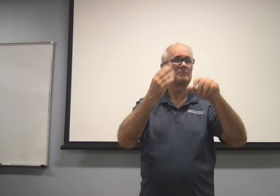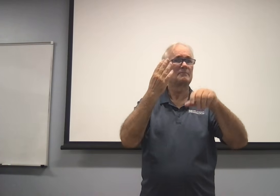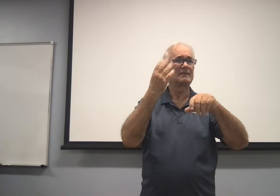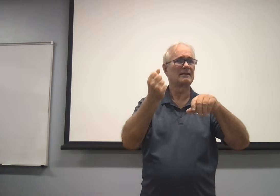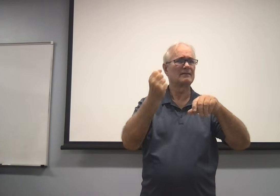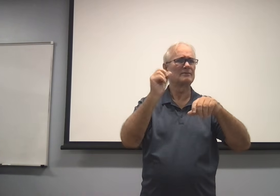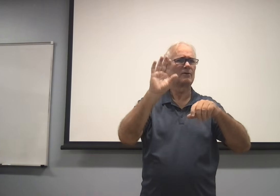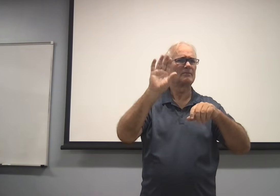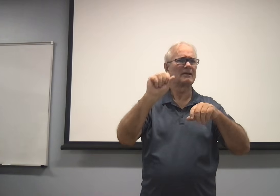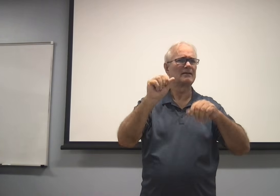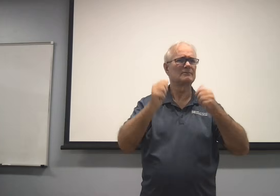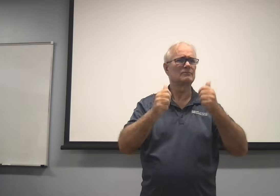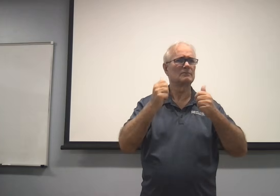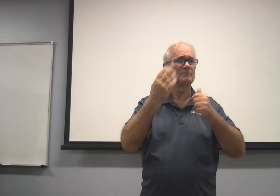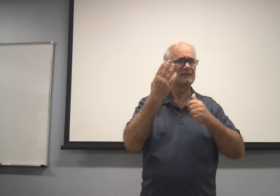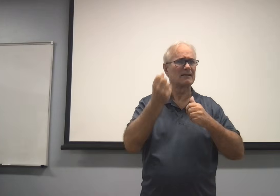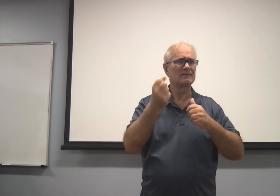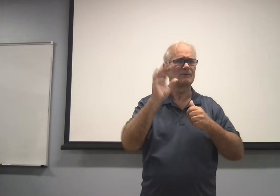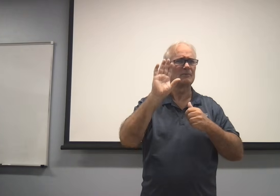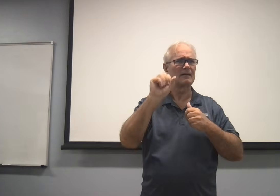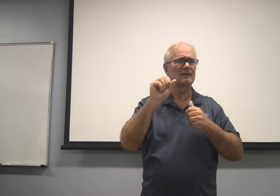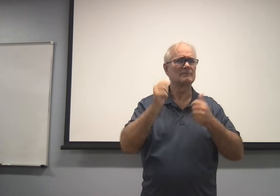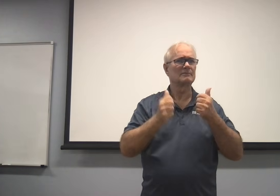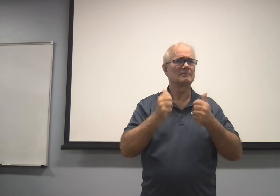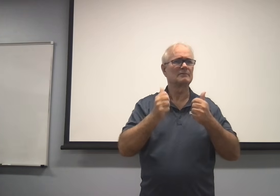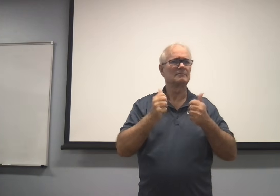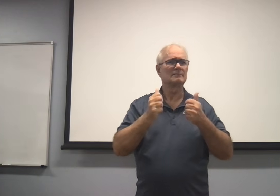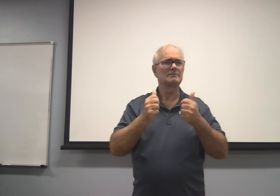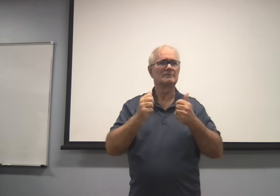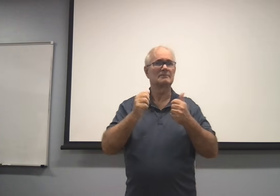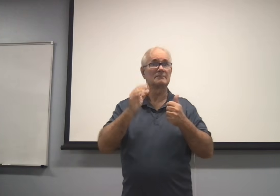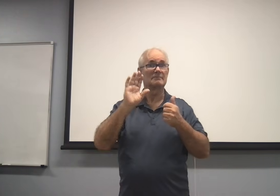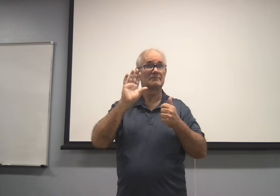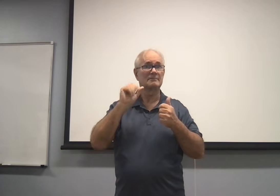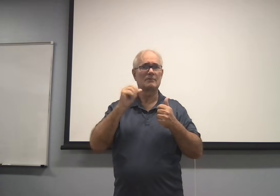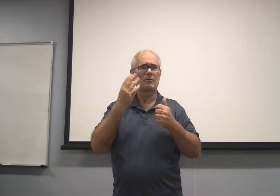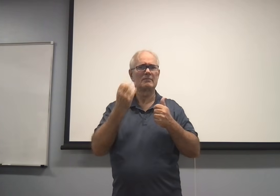it on, right? Is it on BS or BS? Which one?